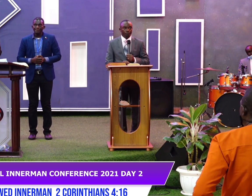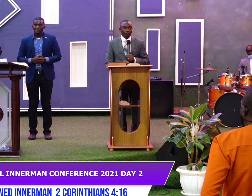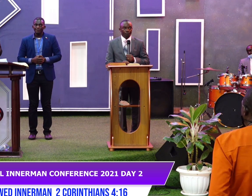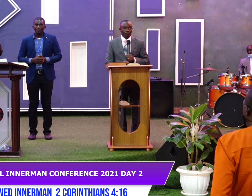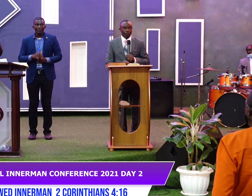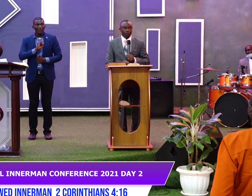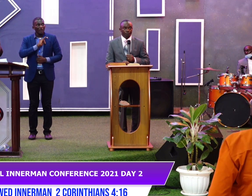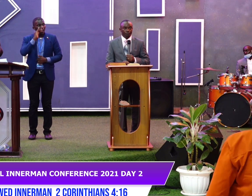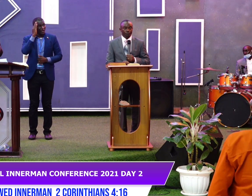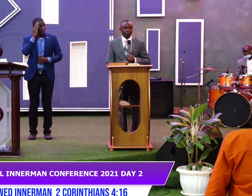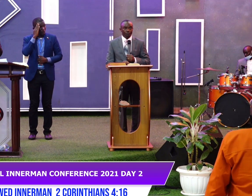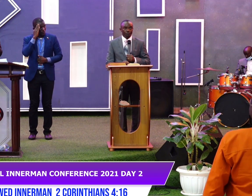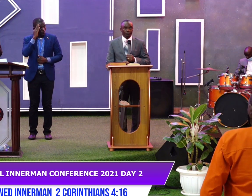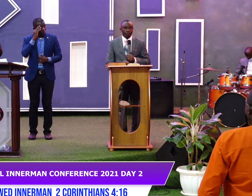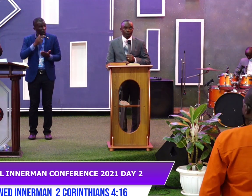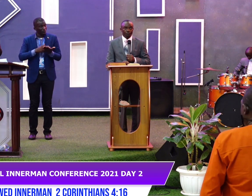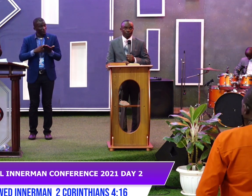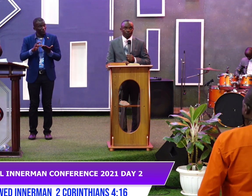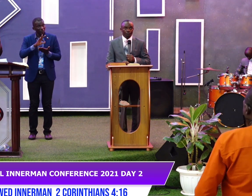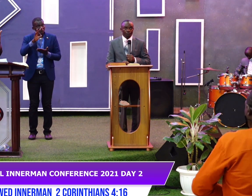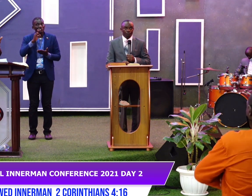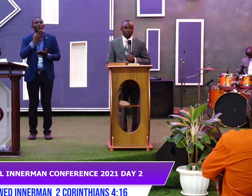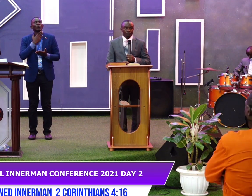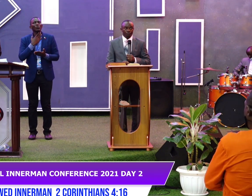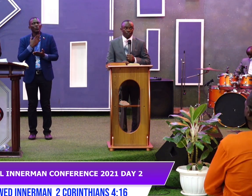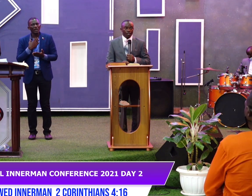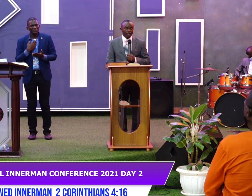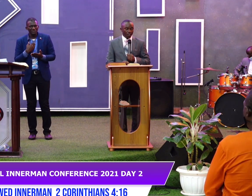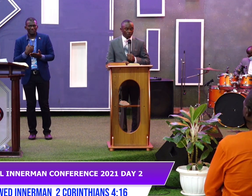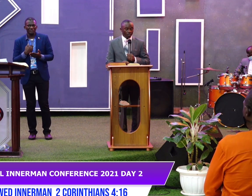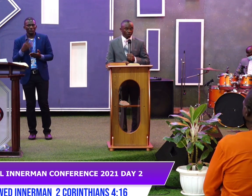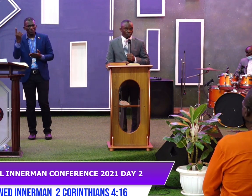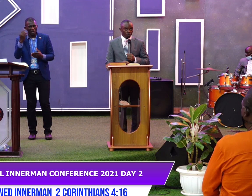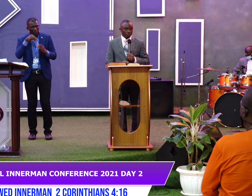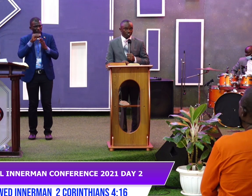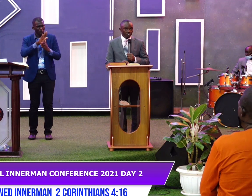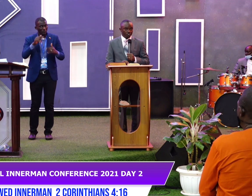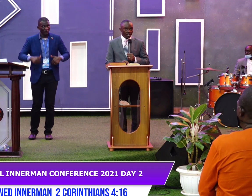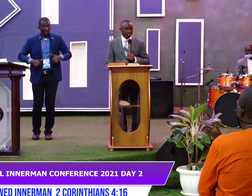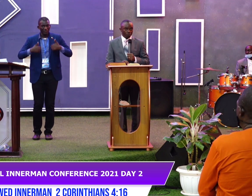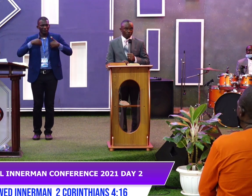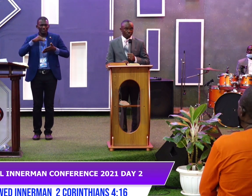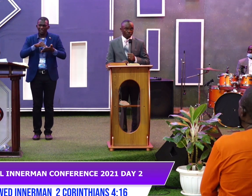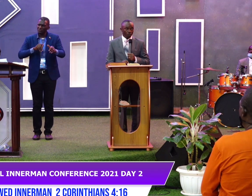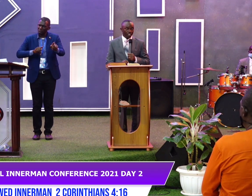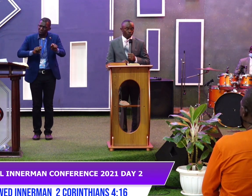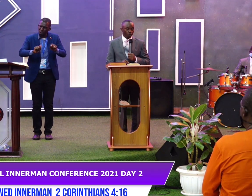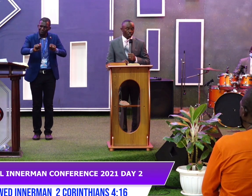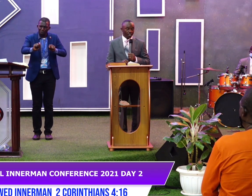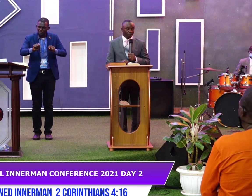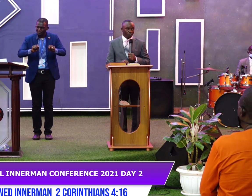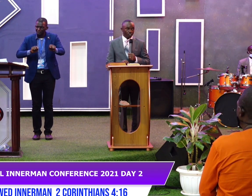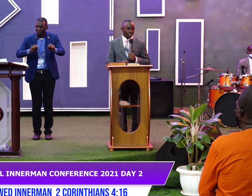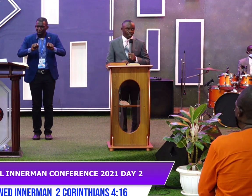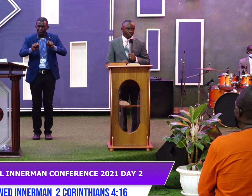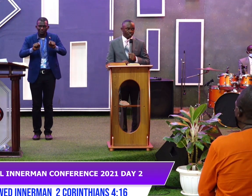Manyingo omwoyo mutukubu yali agadde okukomawo omuntu wawo omunda okufugiramu. I know the Holy Spirit desires to be restored into your